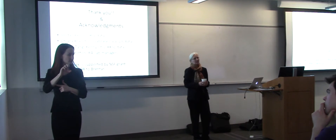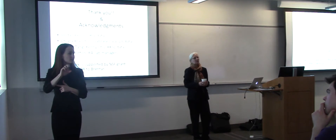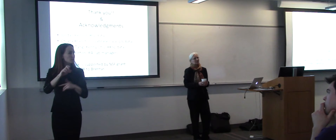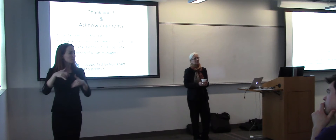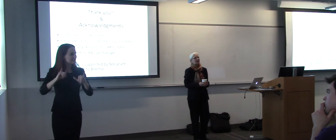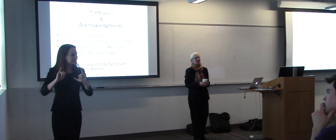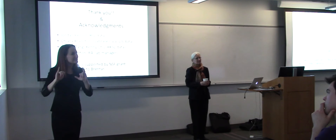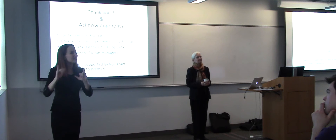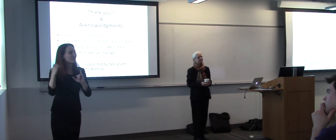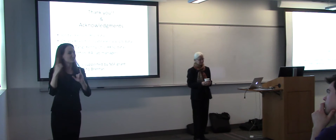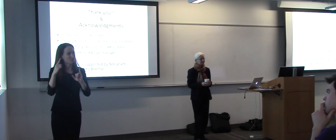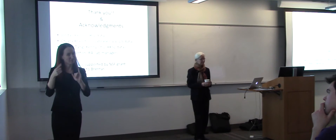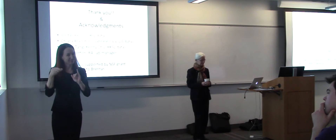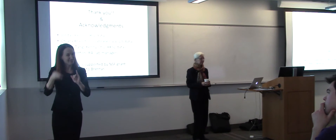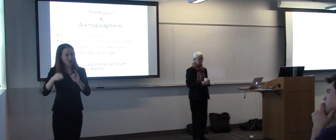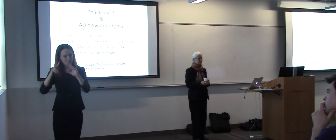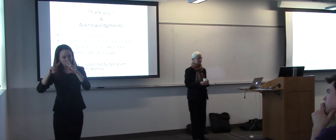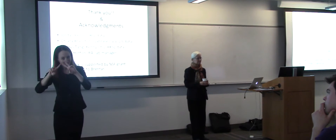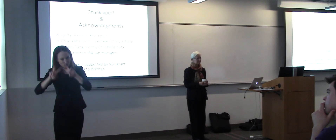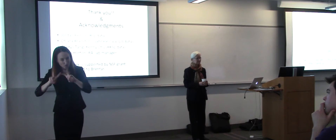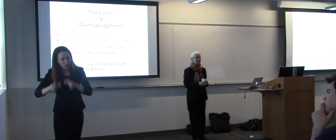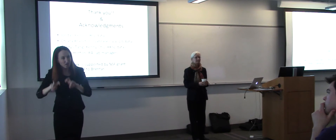how to address that yet.